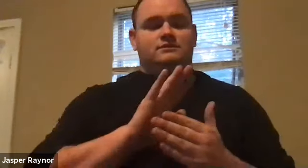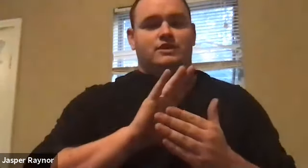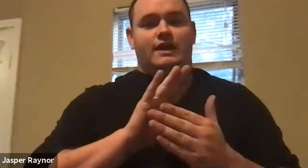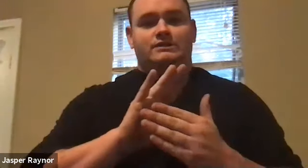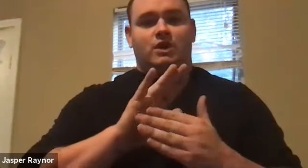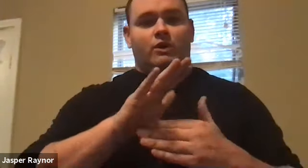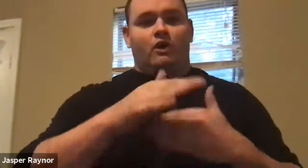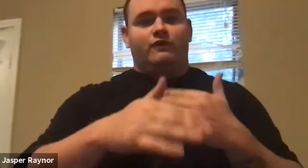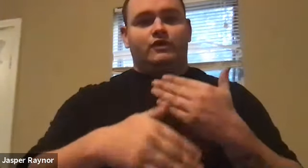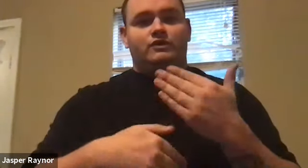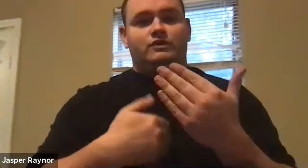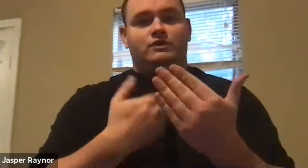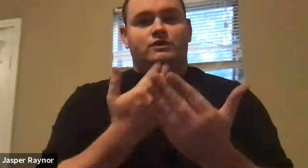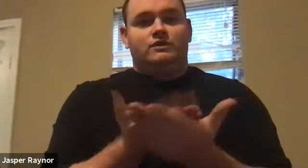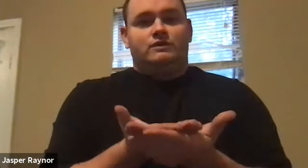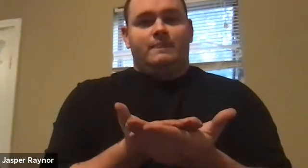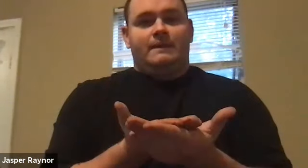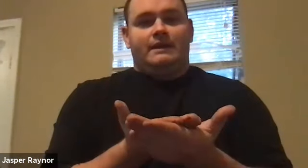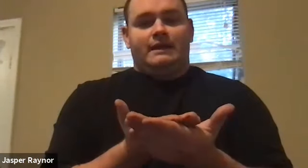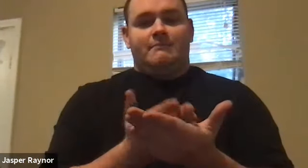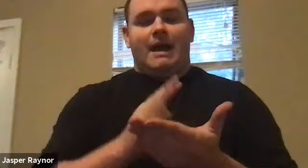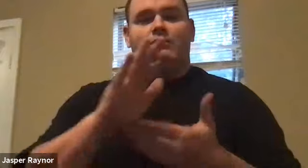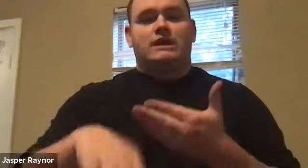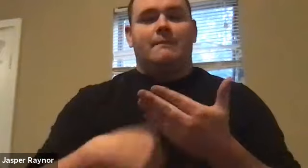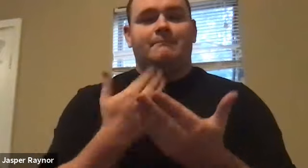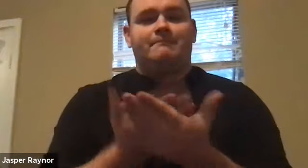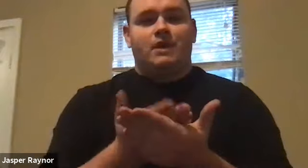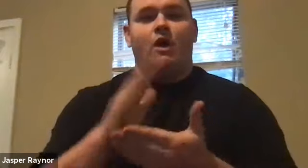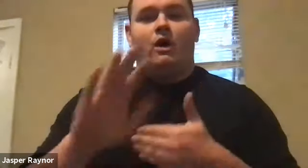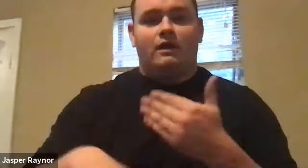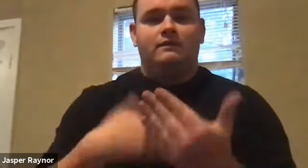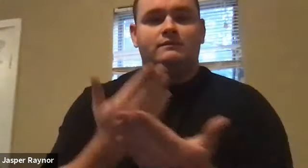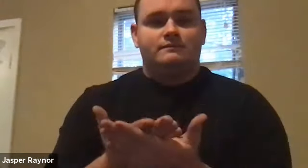Your hand going over and then back on top. All.